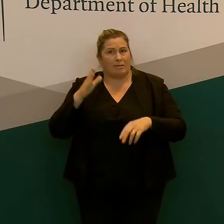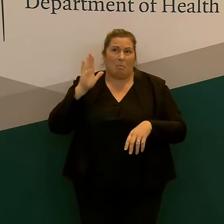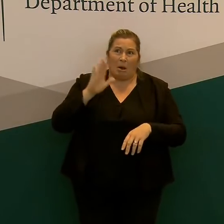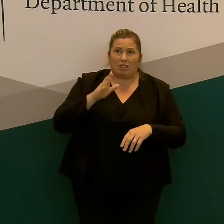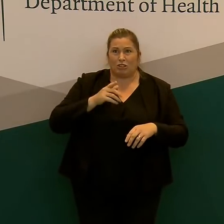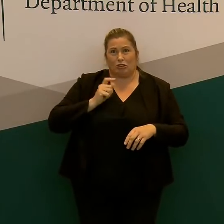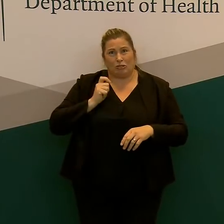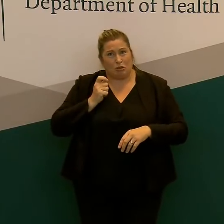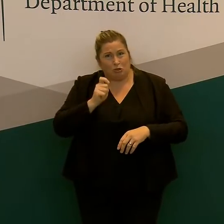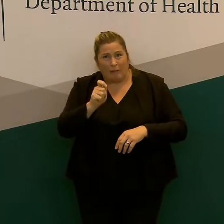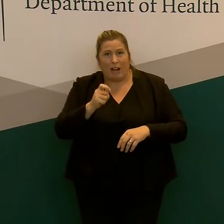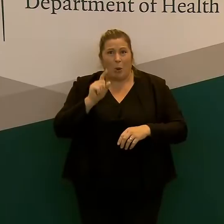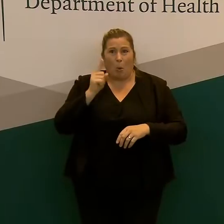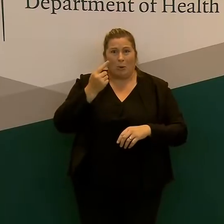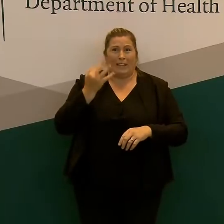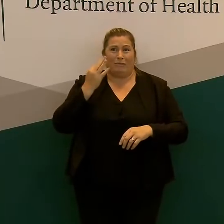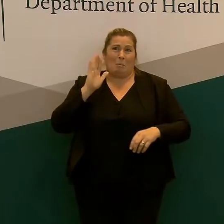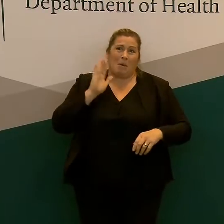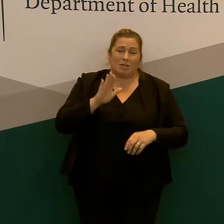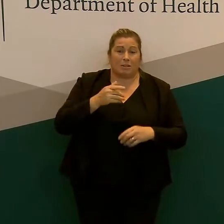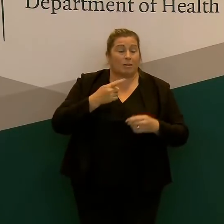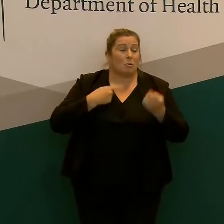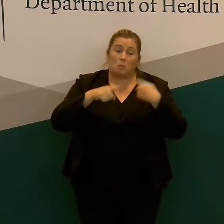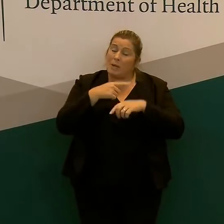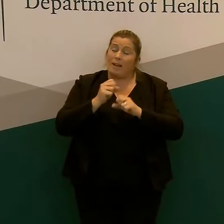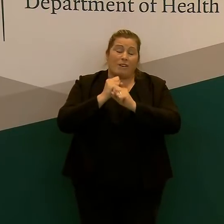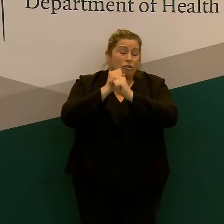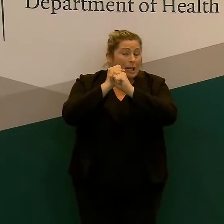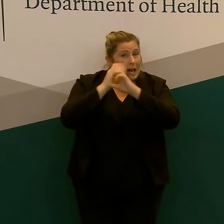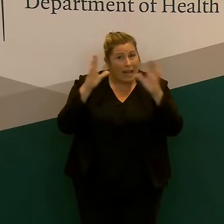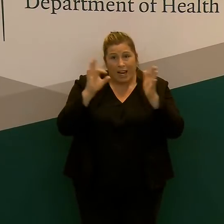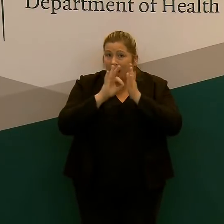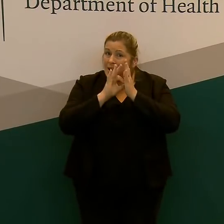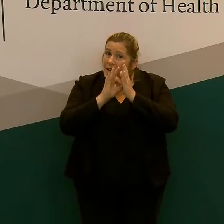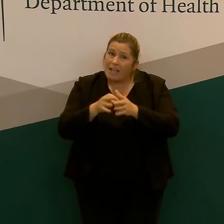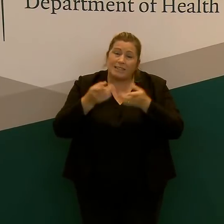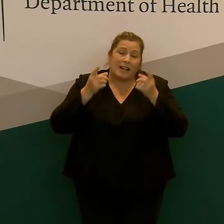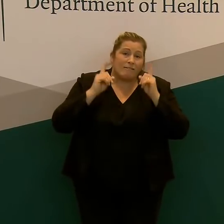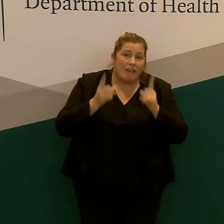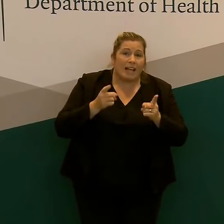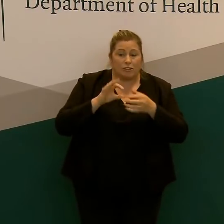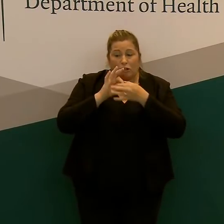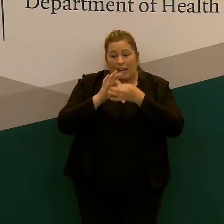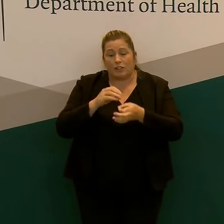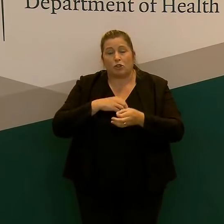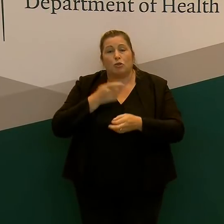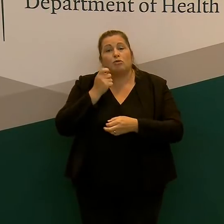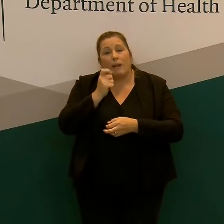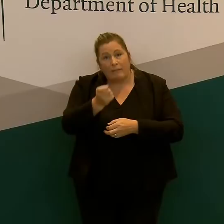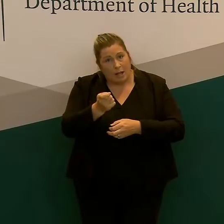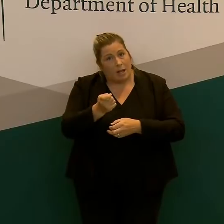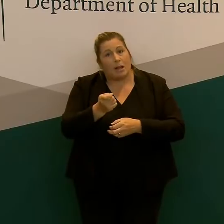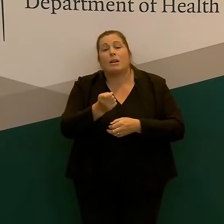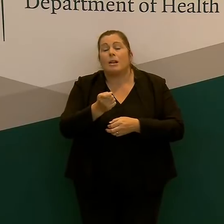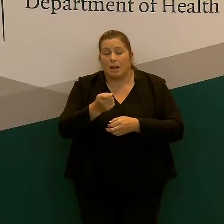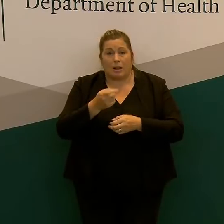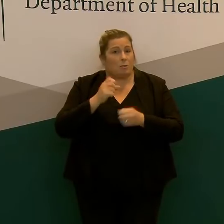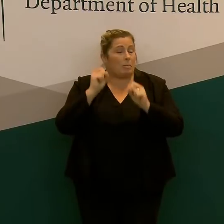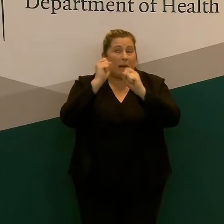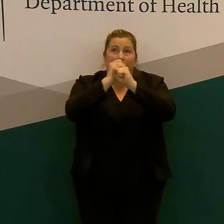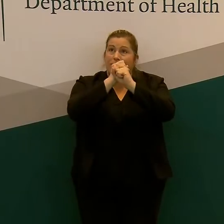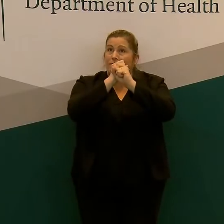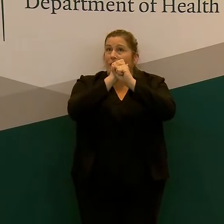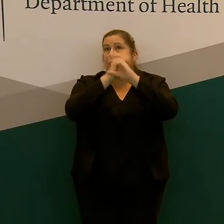I think we have very clear advice and guidance in place at the moment in relation to travel. We've made that